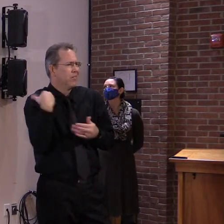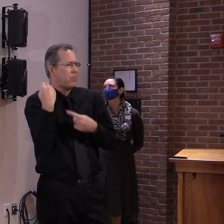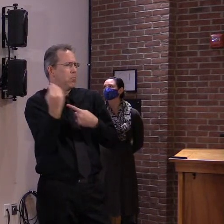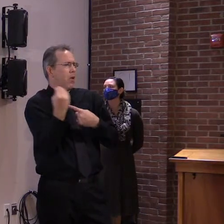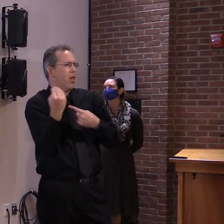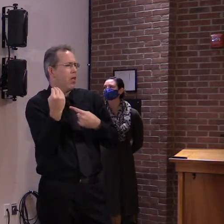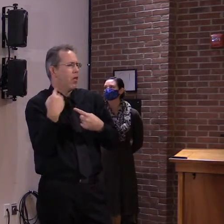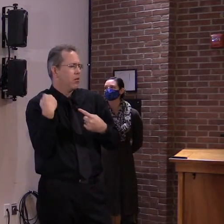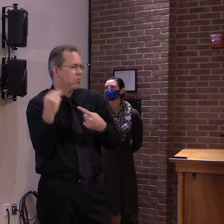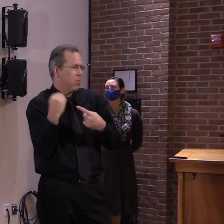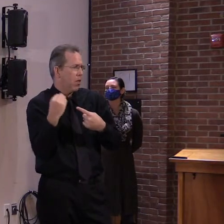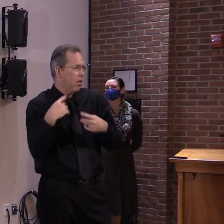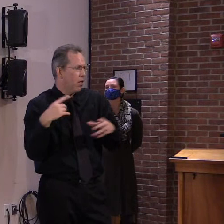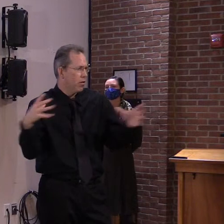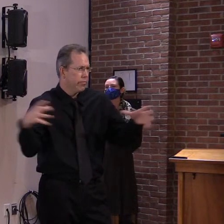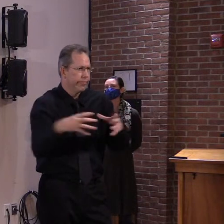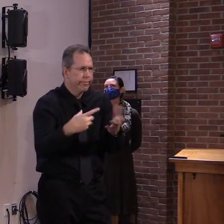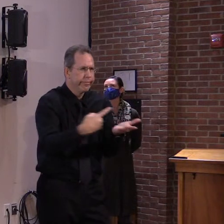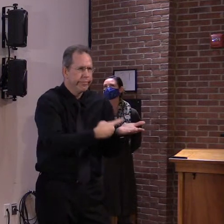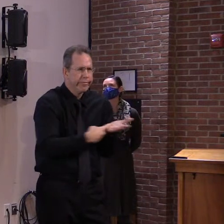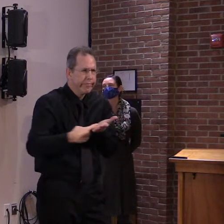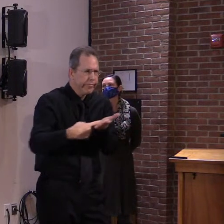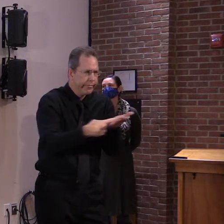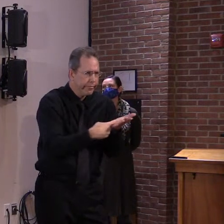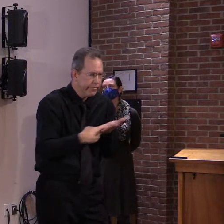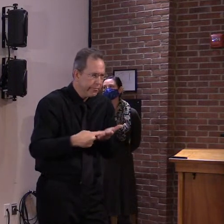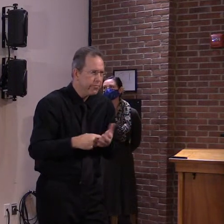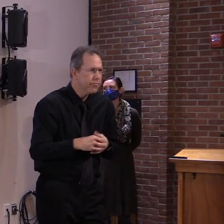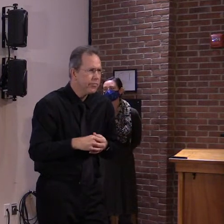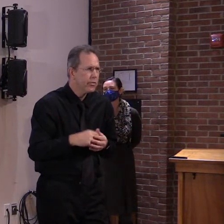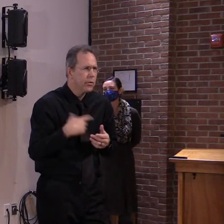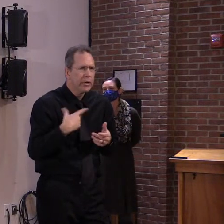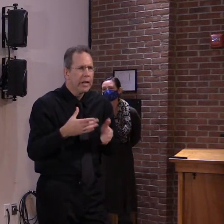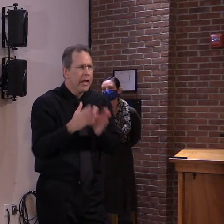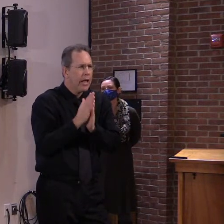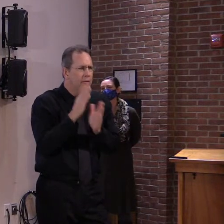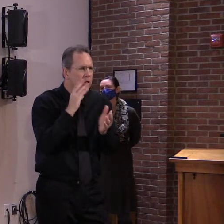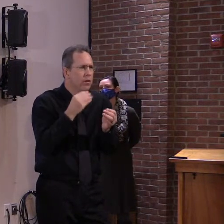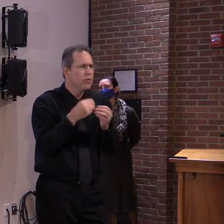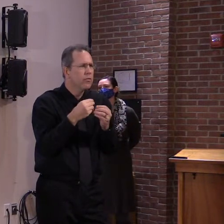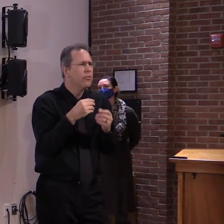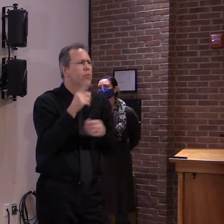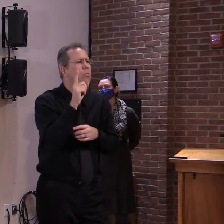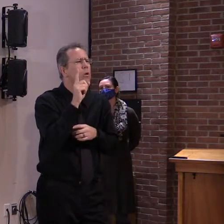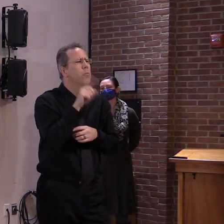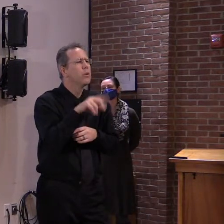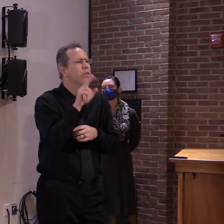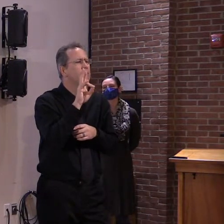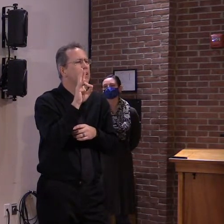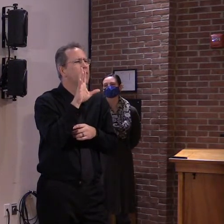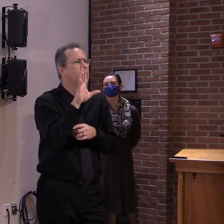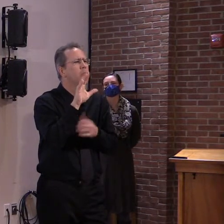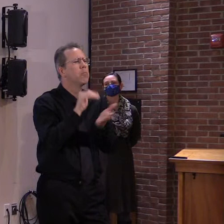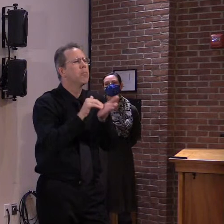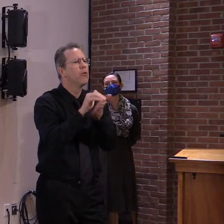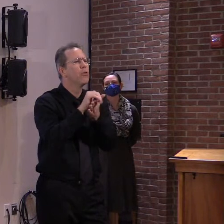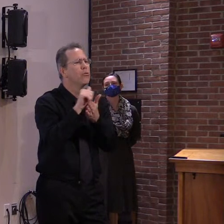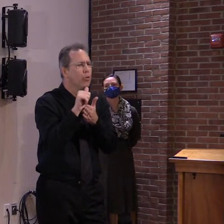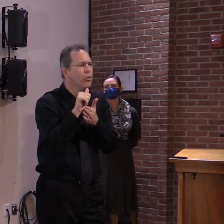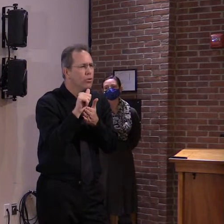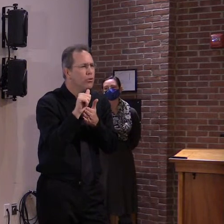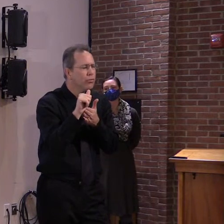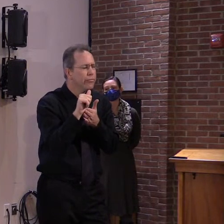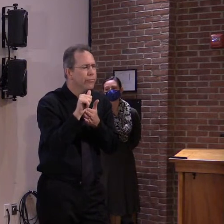sometime earlier this week, and asked for an additional $1.75 million to go to the existing Agency